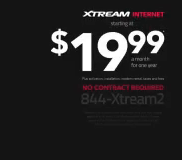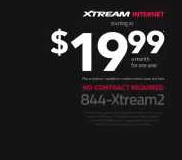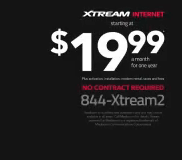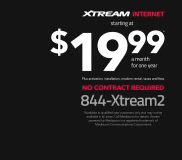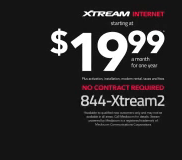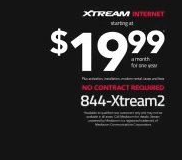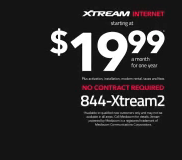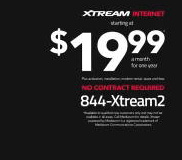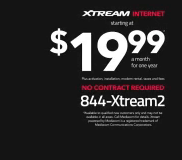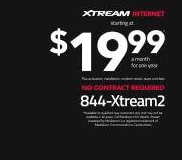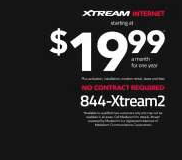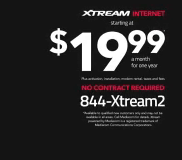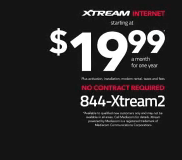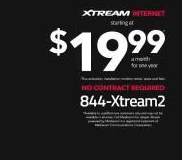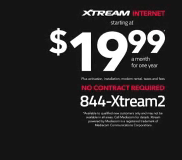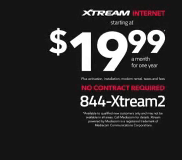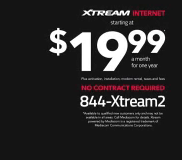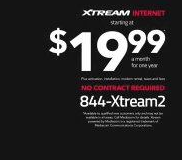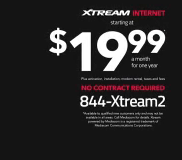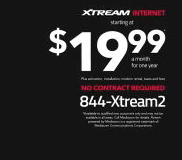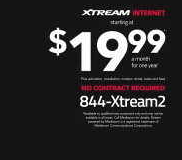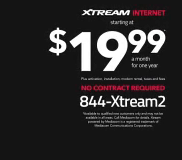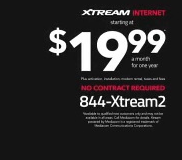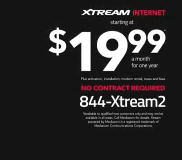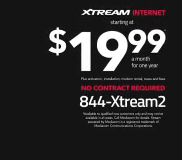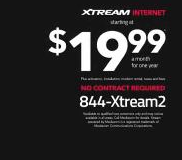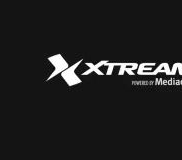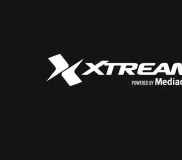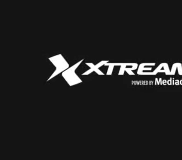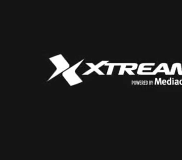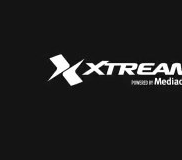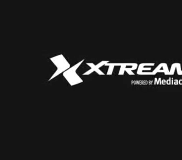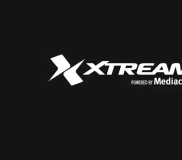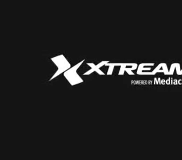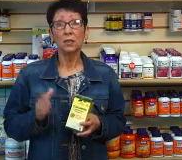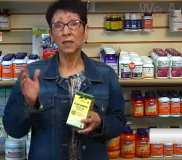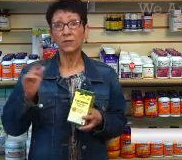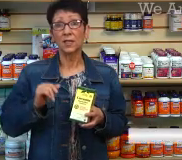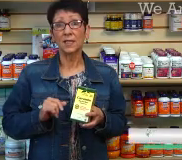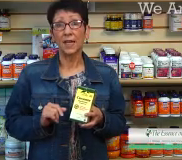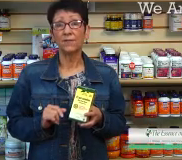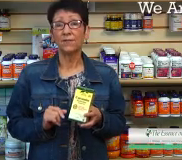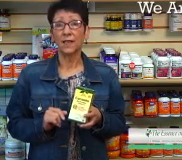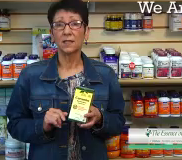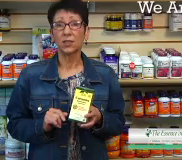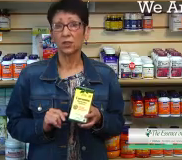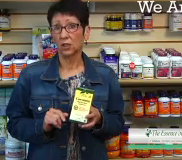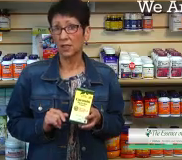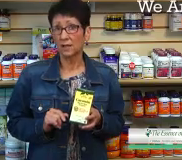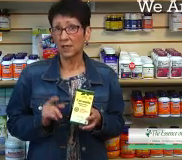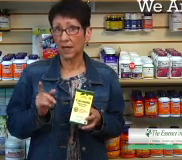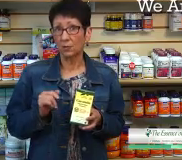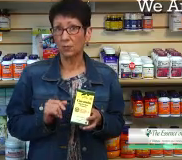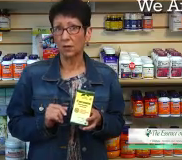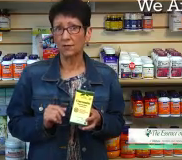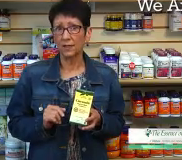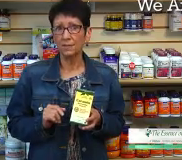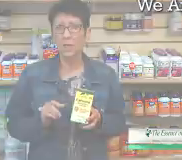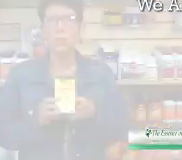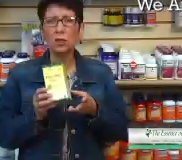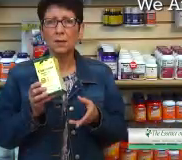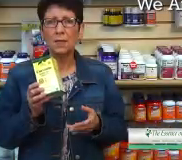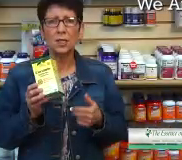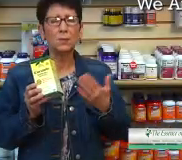jobs and stay connected with the ones that we love. We couldn't do it without Mediacom. Looking for a safe, effective alternative to